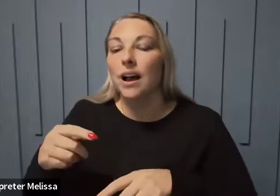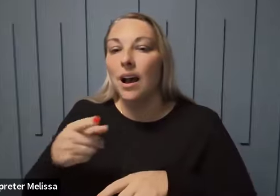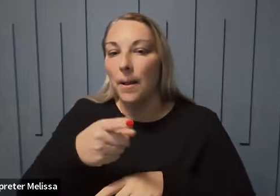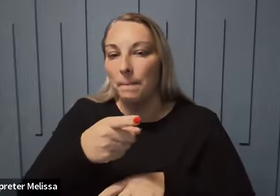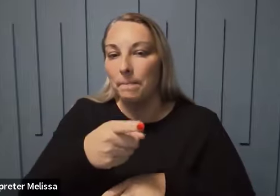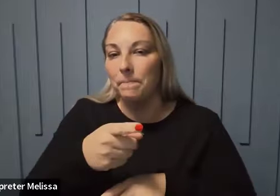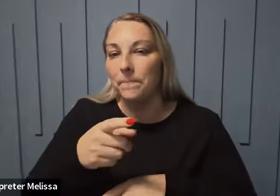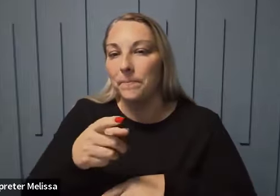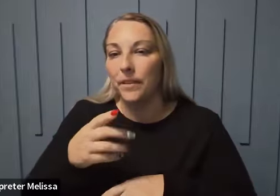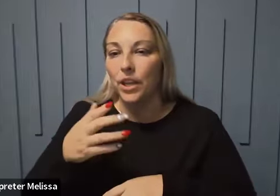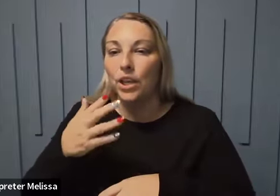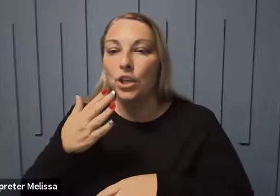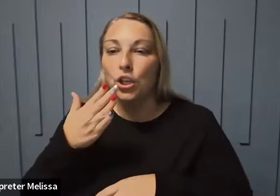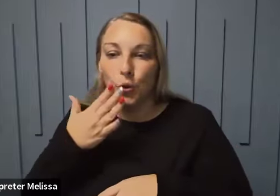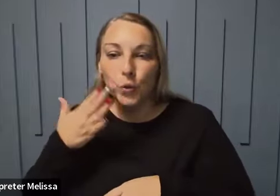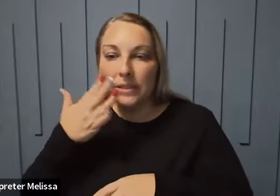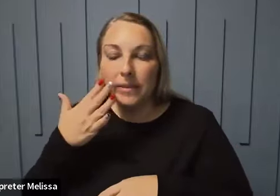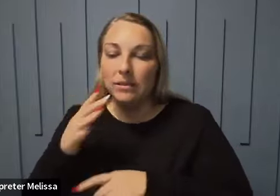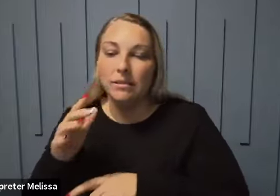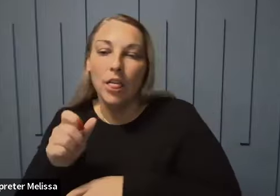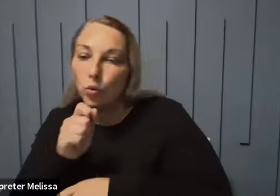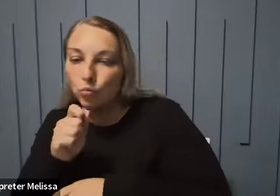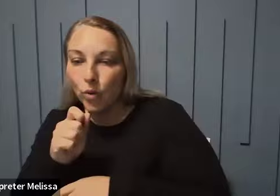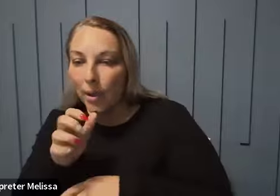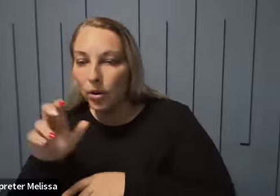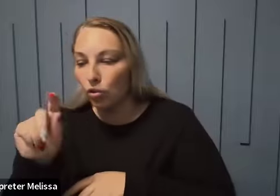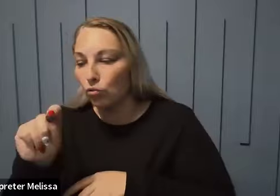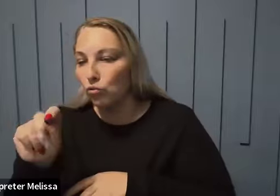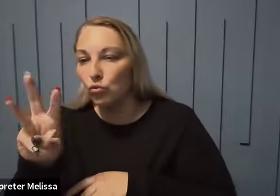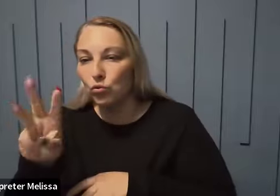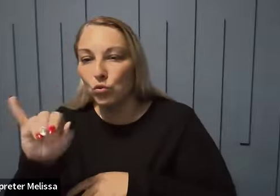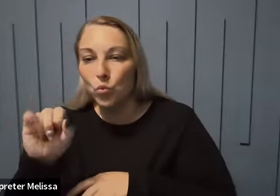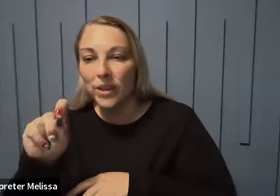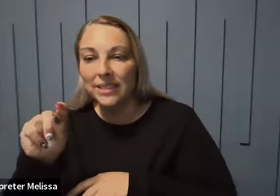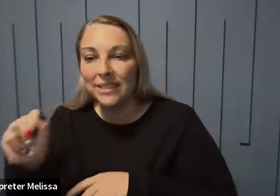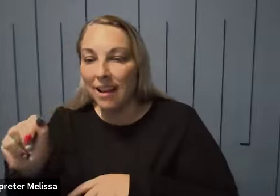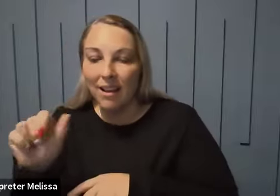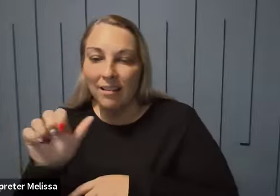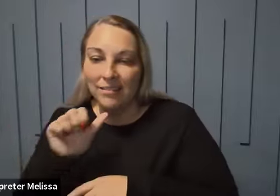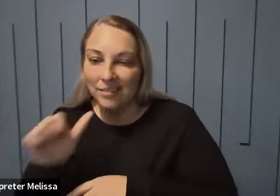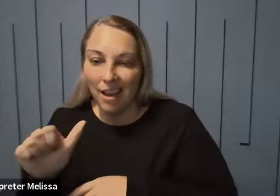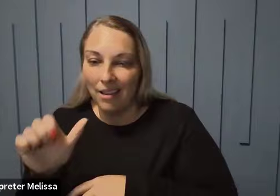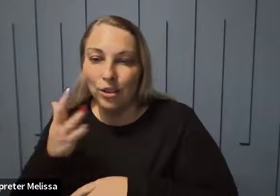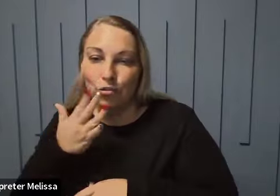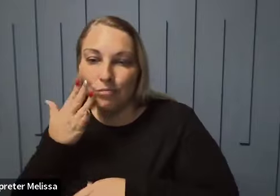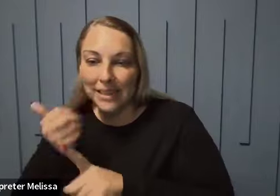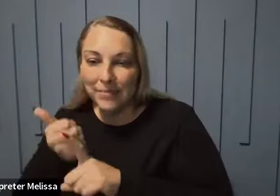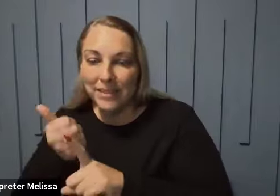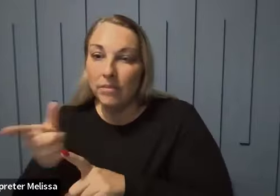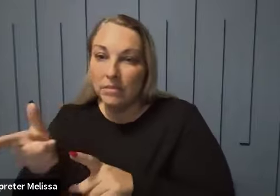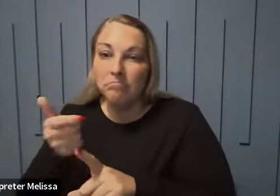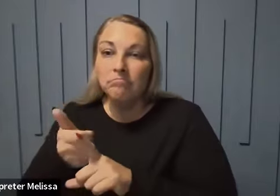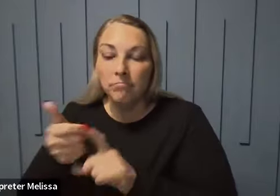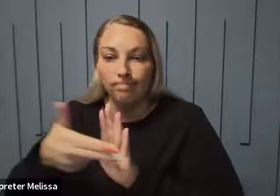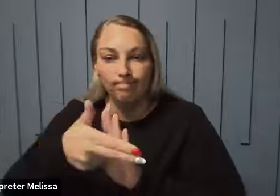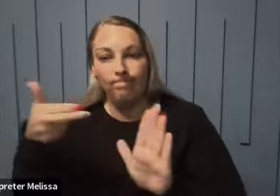is not cueing. The other people in the video are doing the cueing, but he is fast rapping. He's like the fastest rapper in the world or something. And so he made this